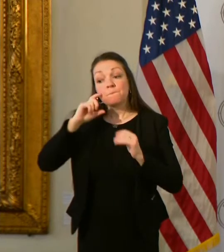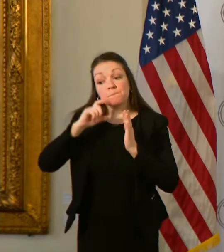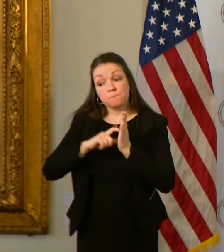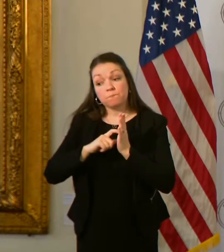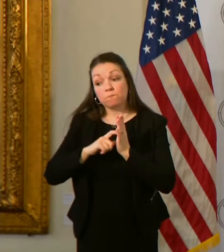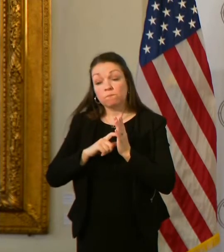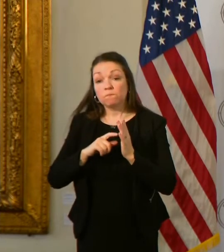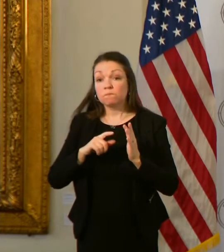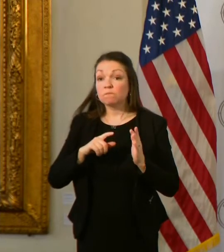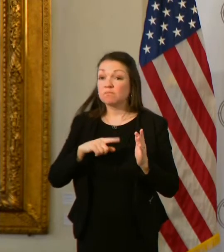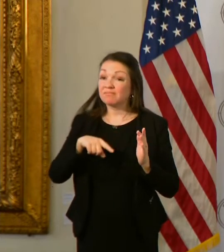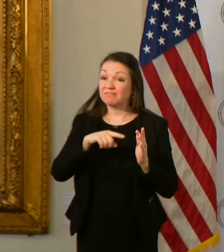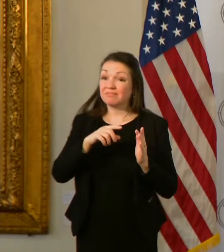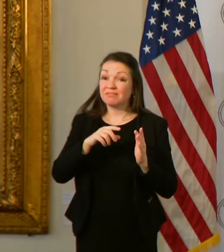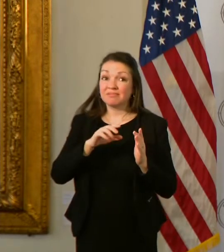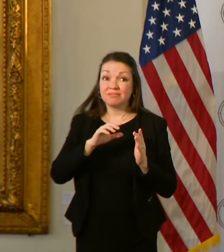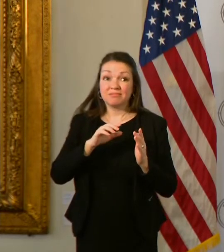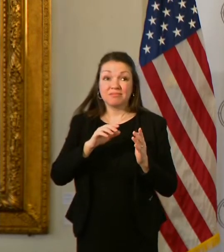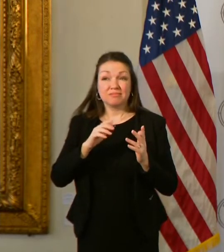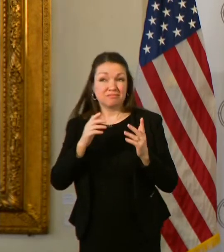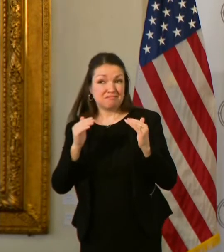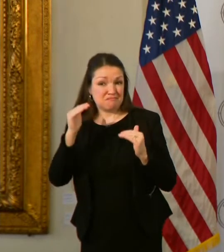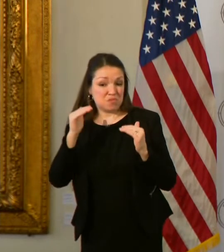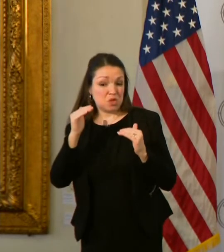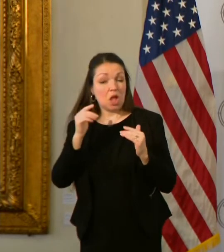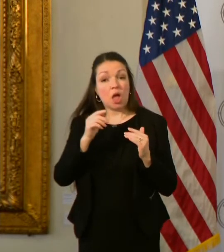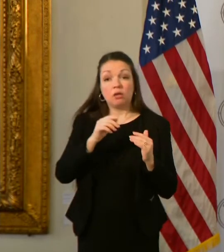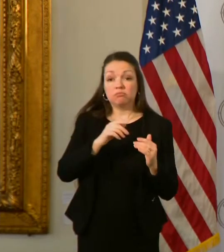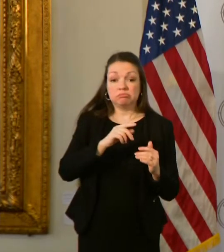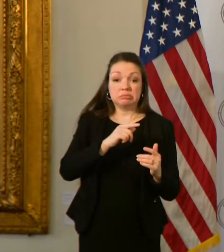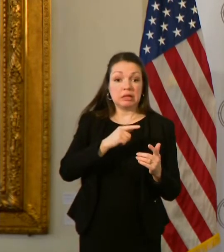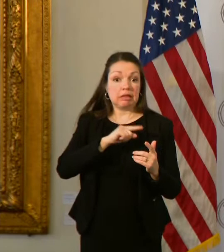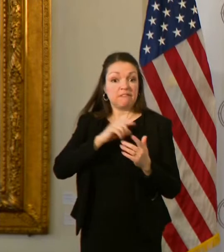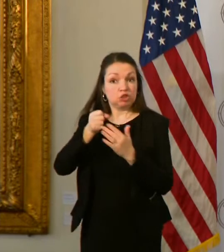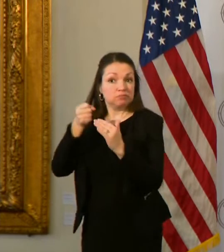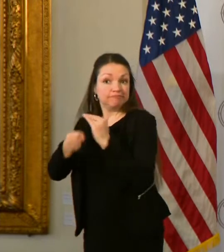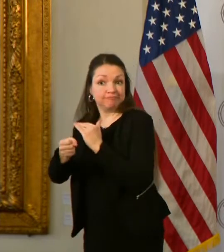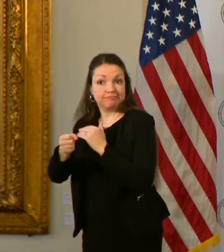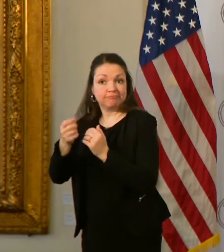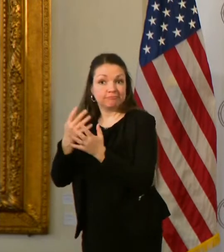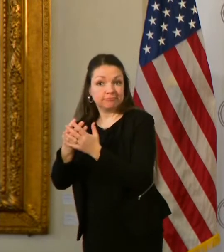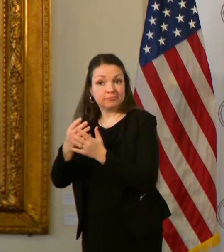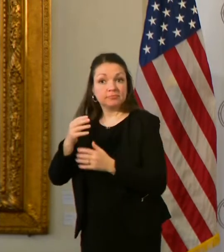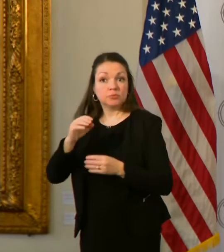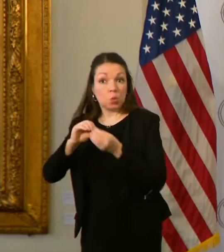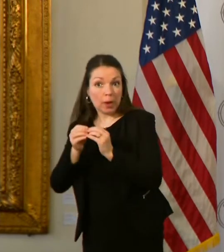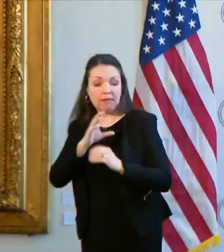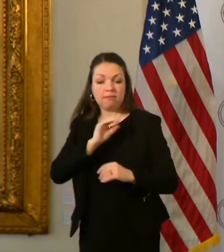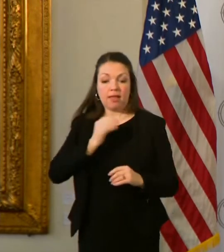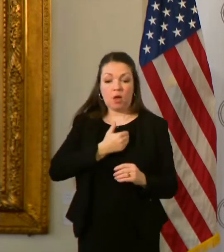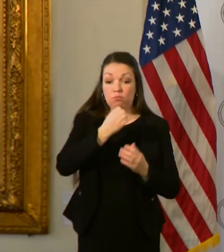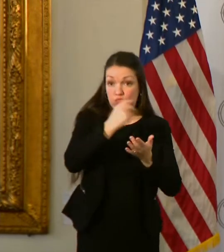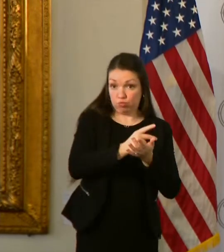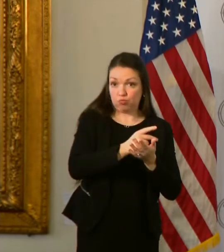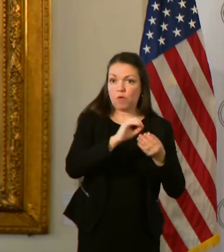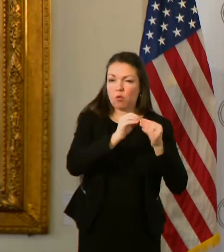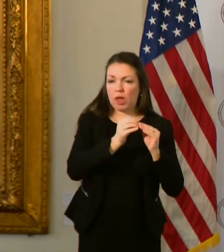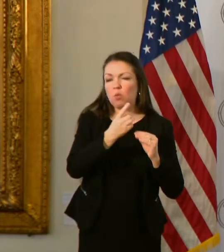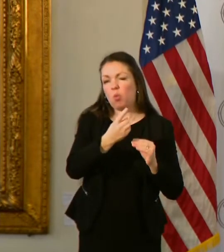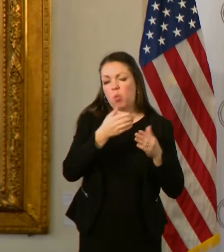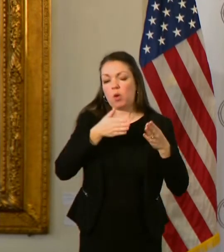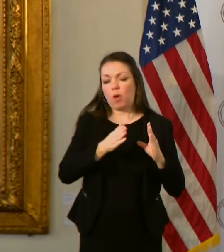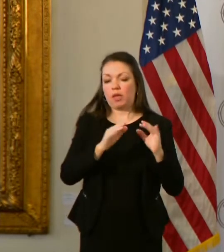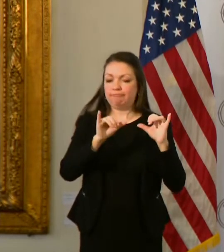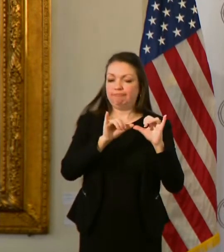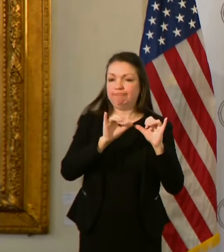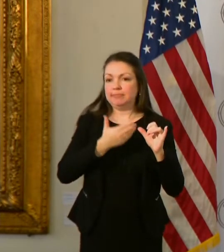the conviction rate and our approval rate are just one aspect of how you measure the work within our office. But